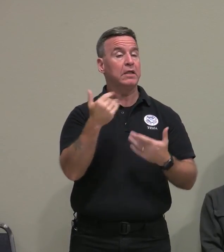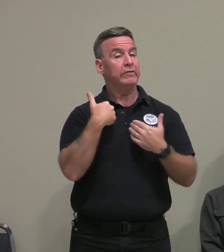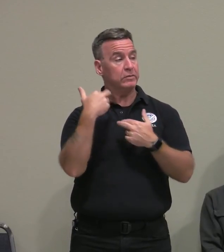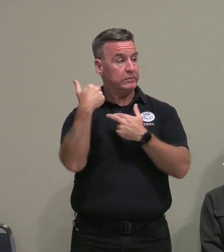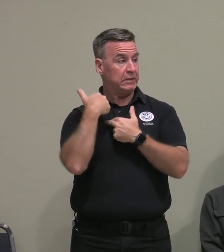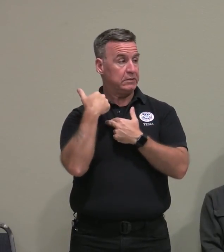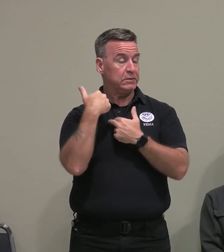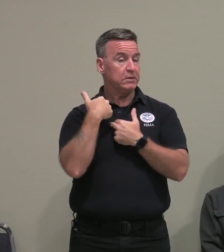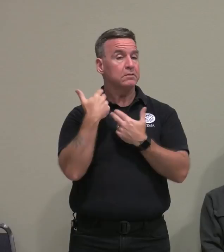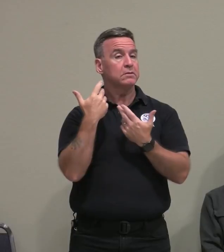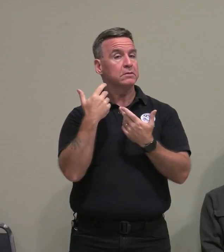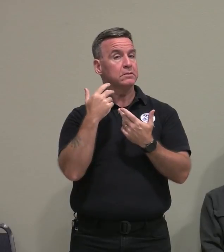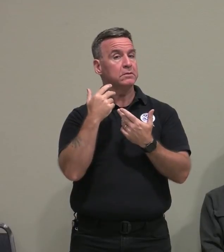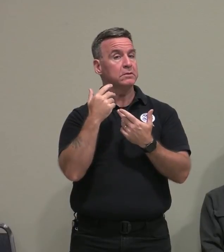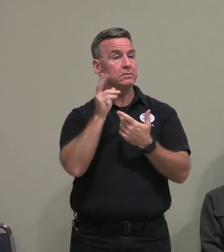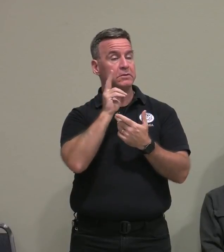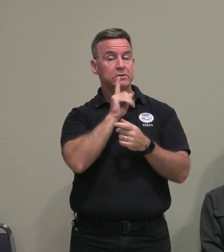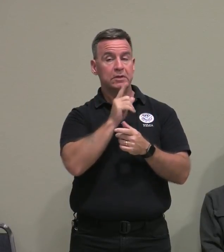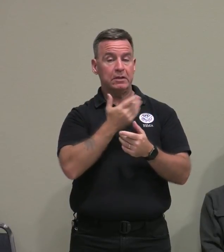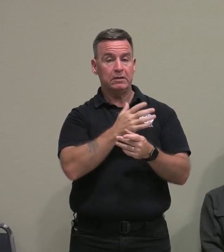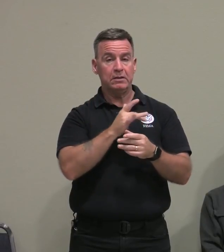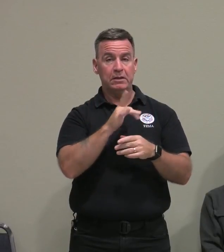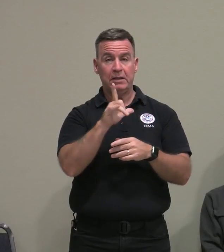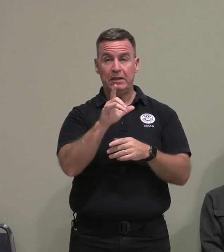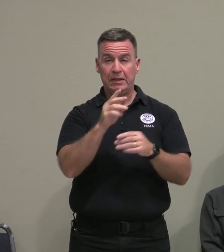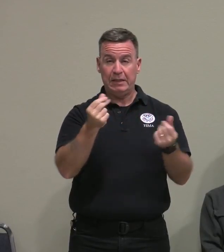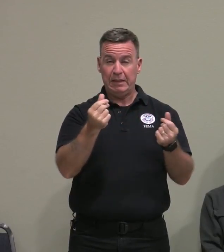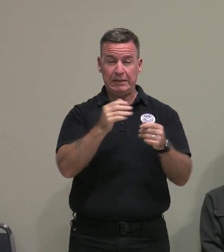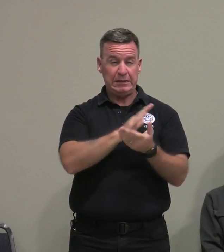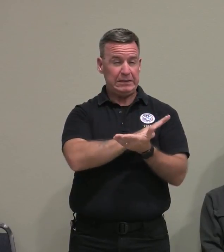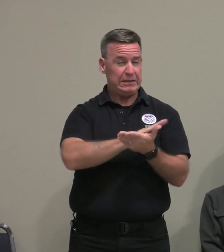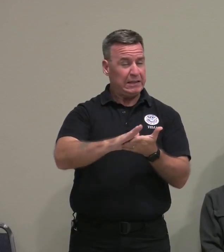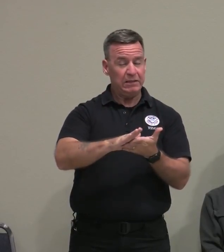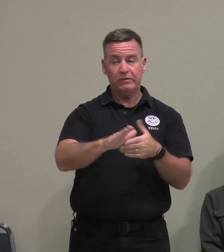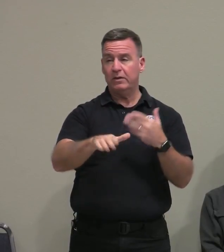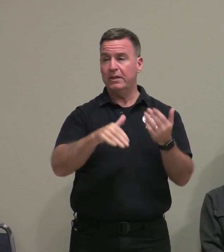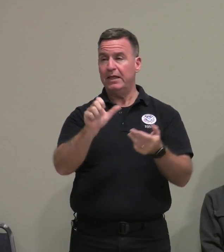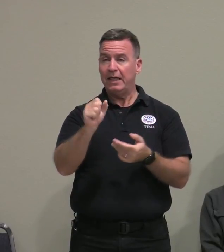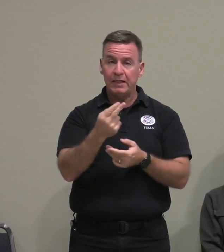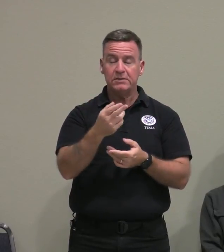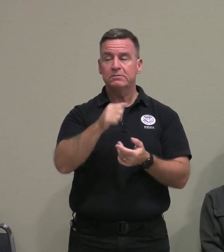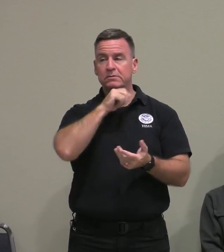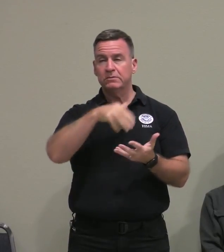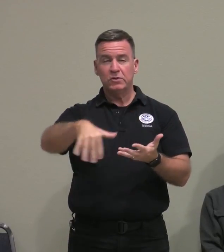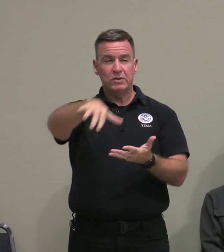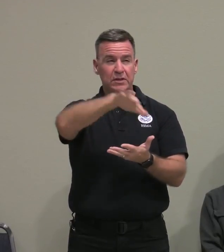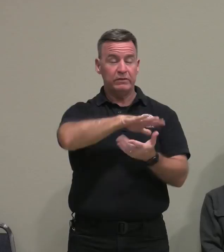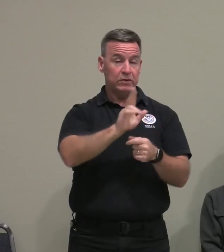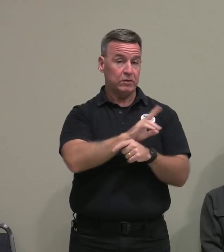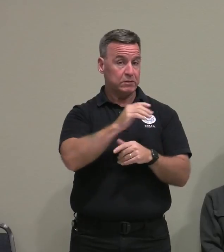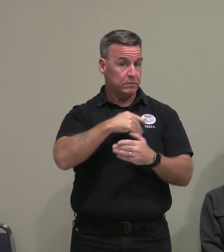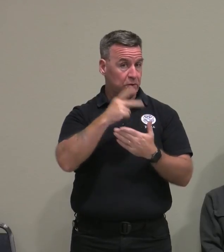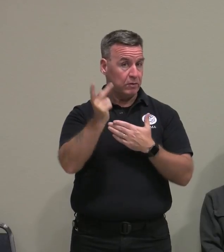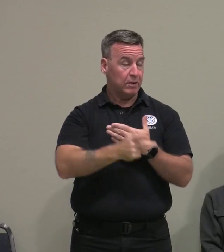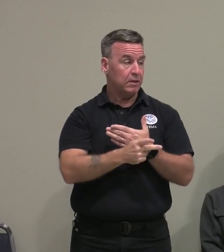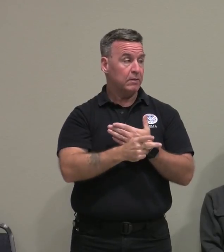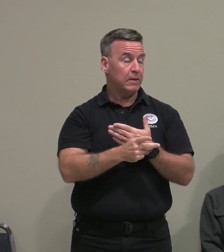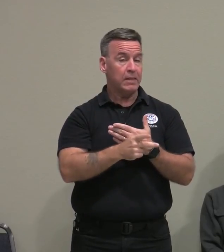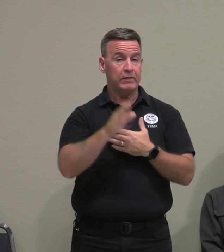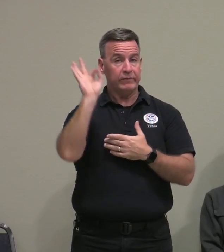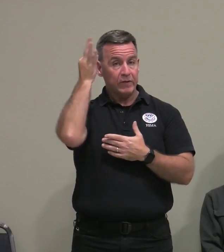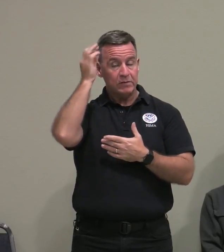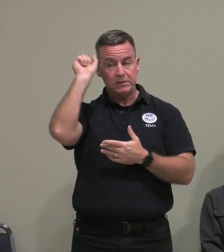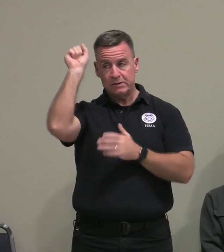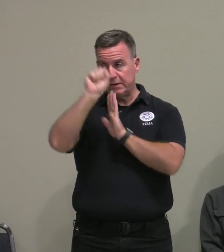responsibility to see that our lot is clean of the ash and debris. And if we use this program offered by the